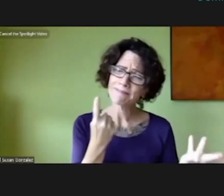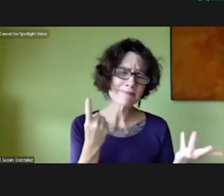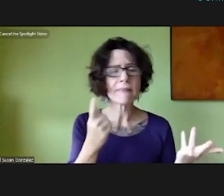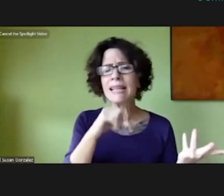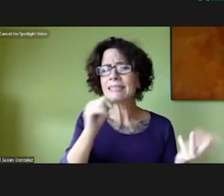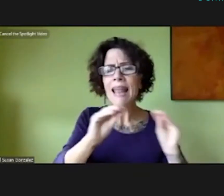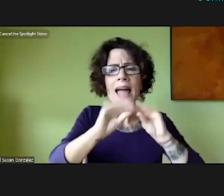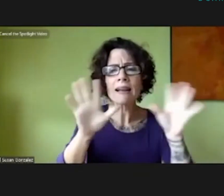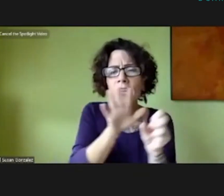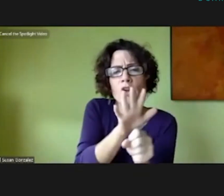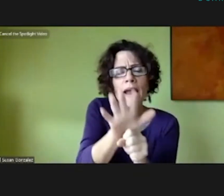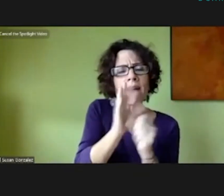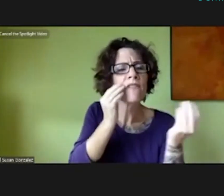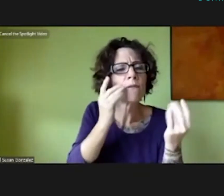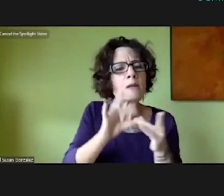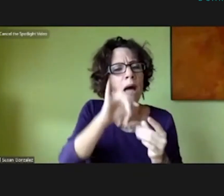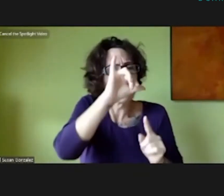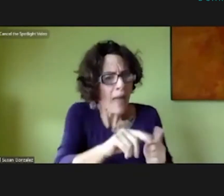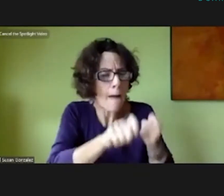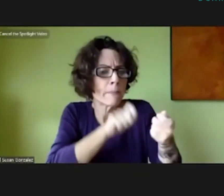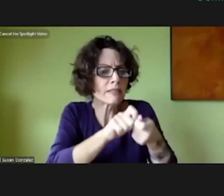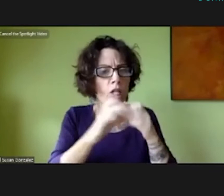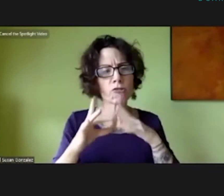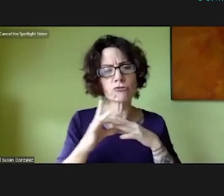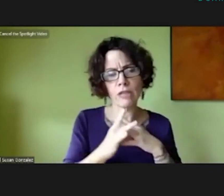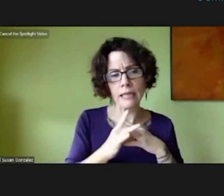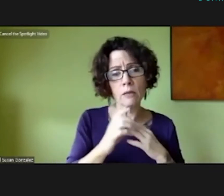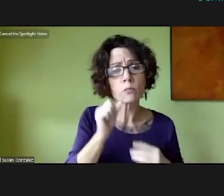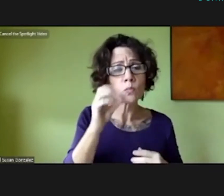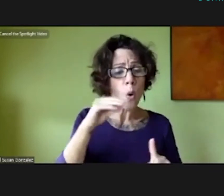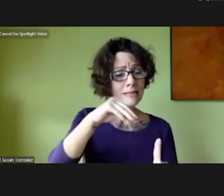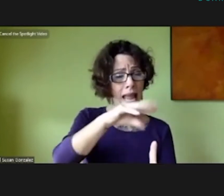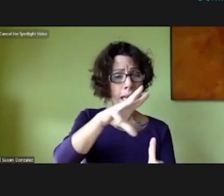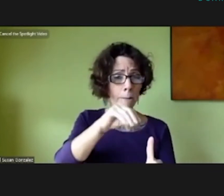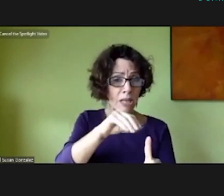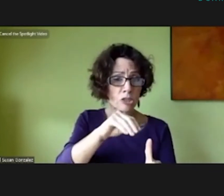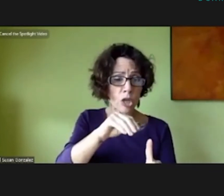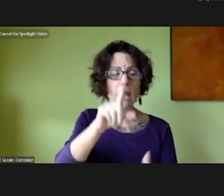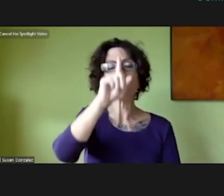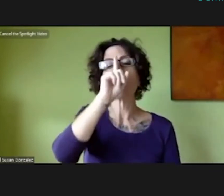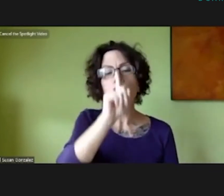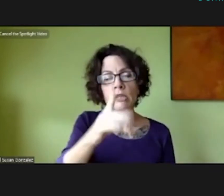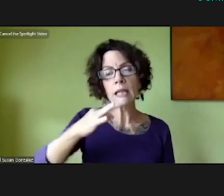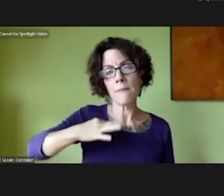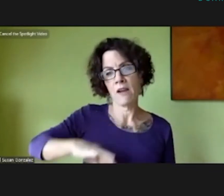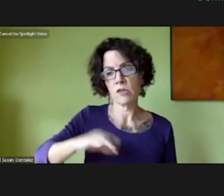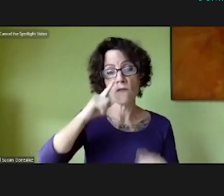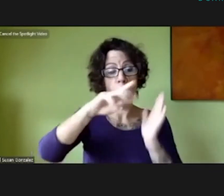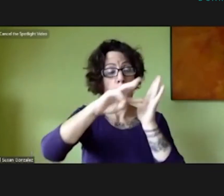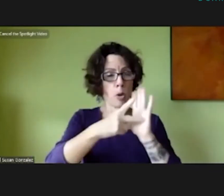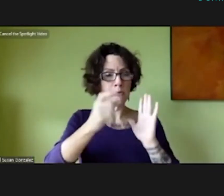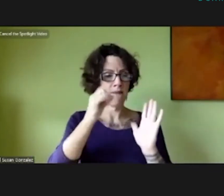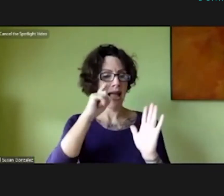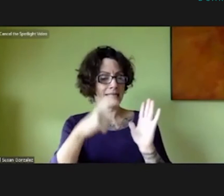different rings and necklaces. If I put down one ruby ring, that's not clear enough. That's not clear information